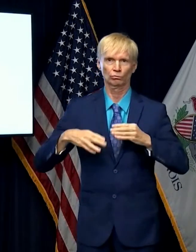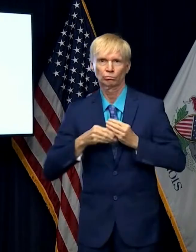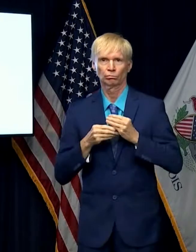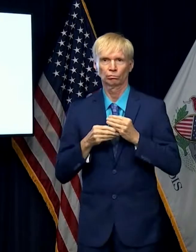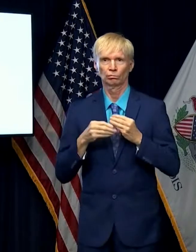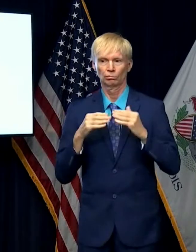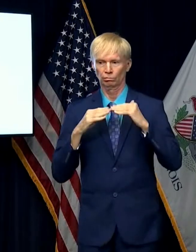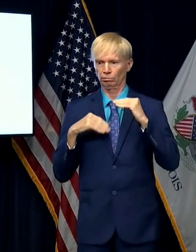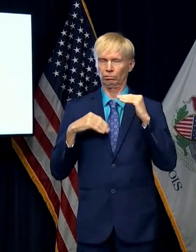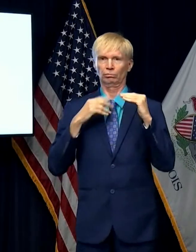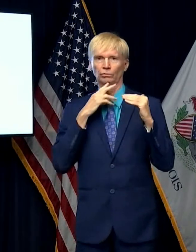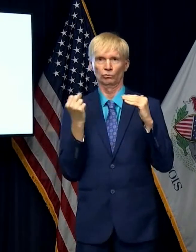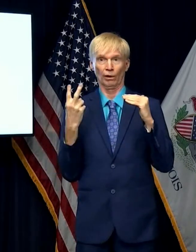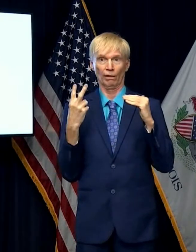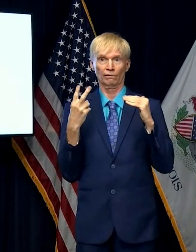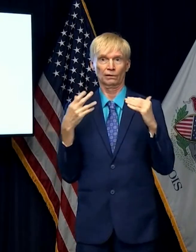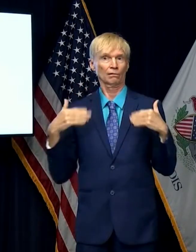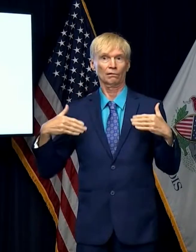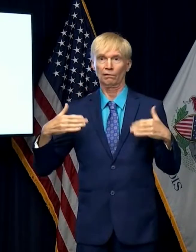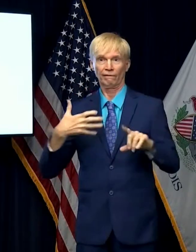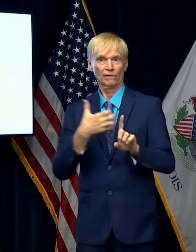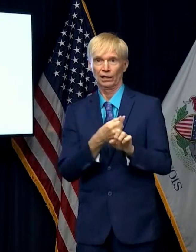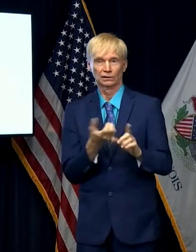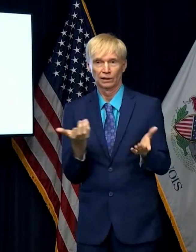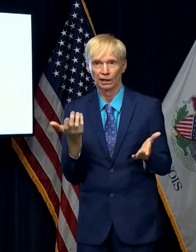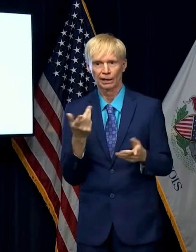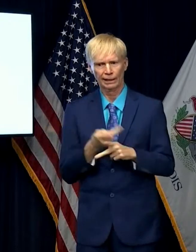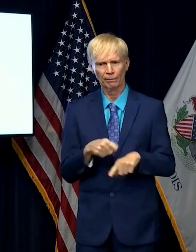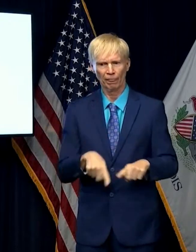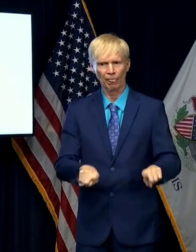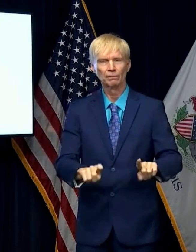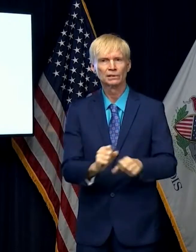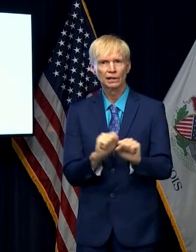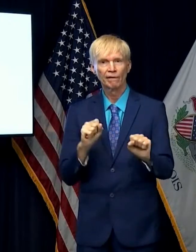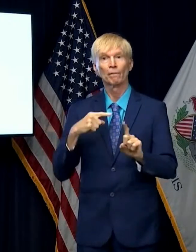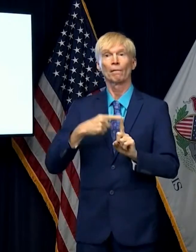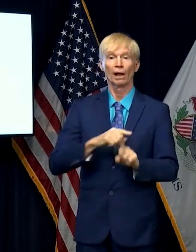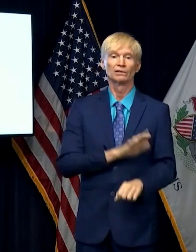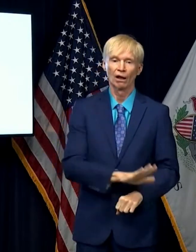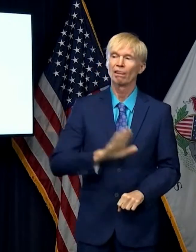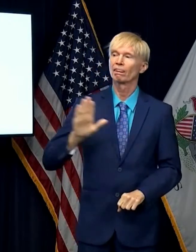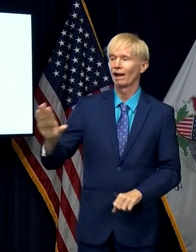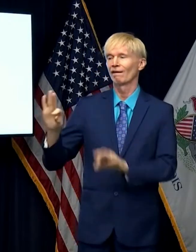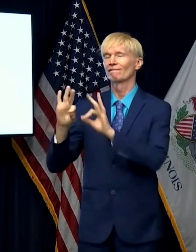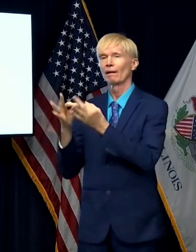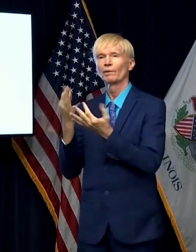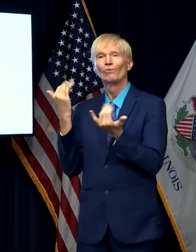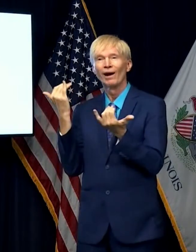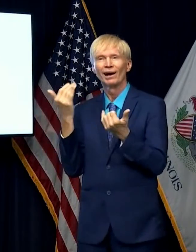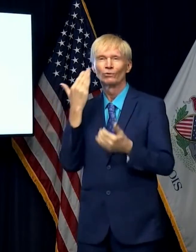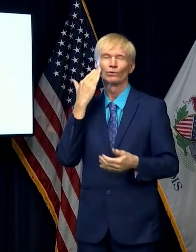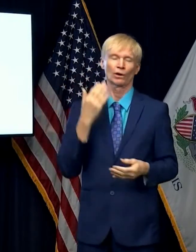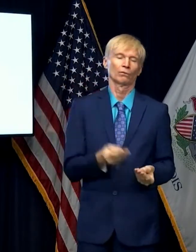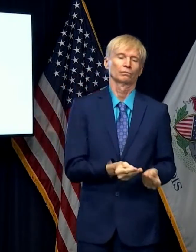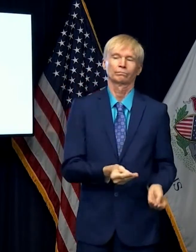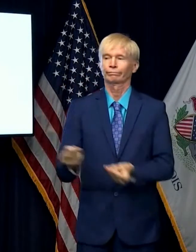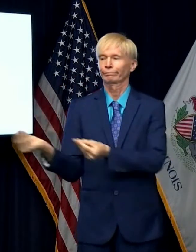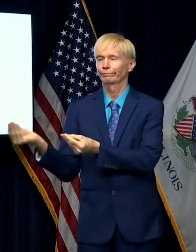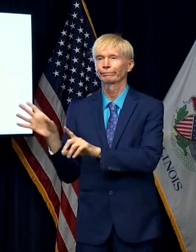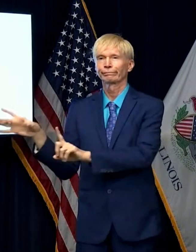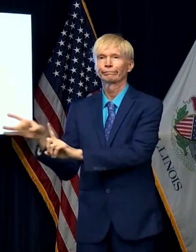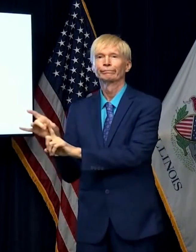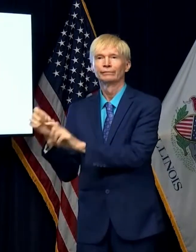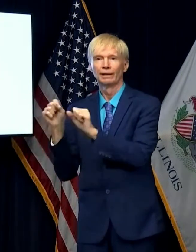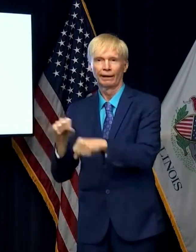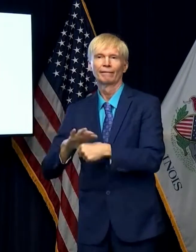as the vaccinated, safe, and their families, importantly, because this, as you know, this virus can be taken home fairly easily. We now